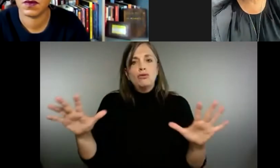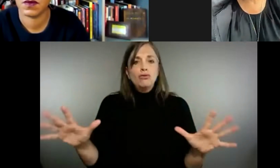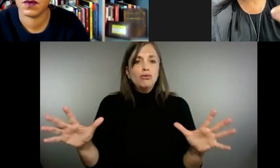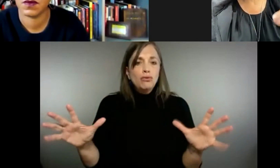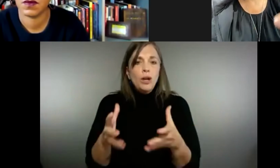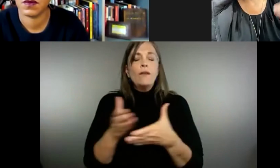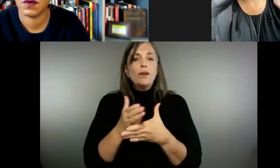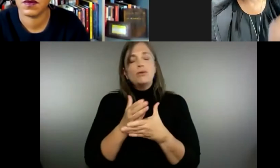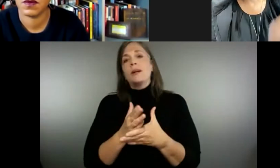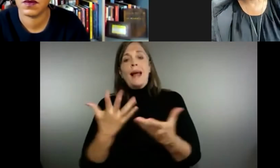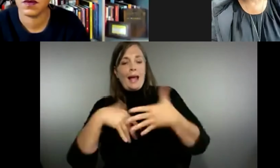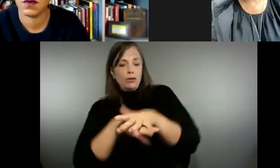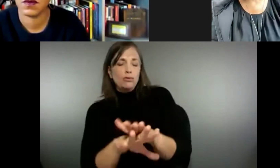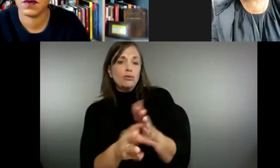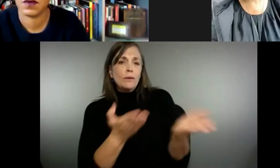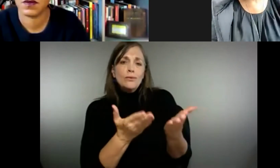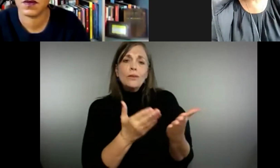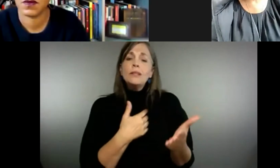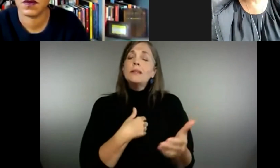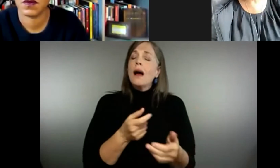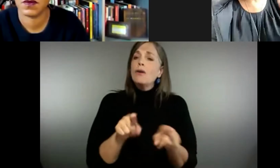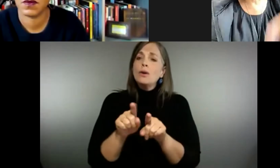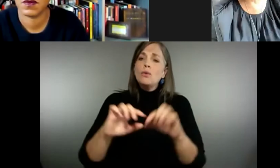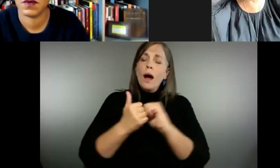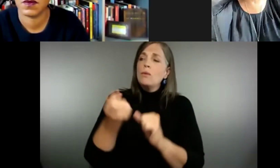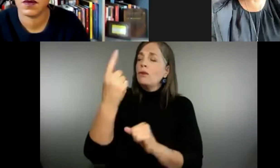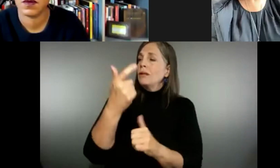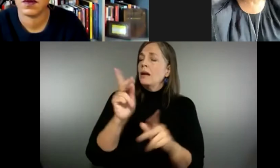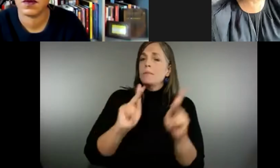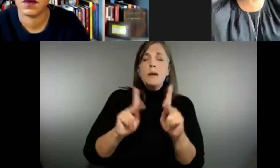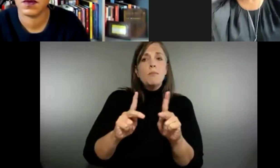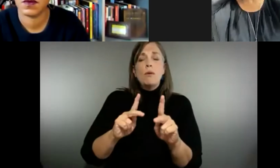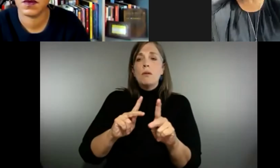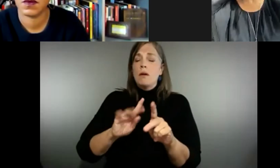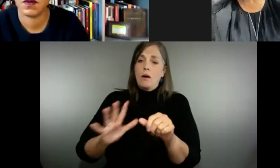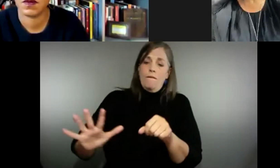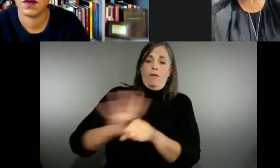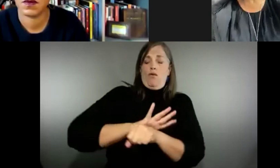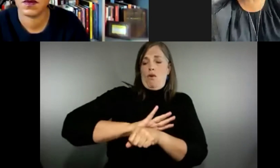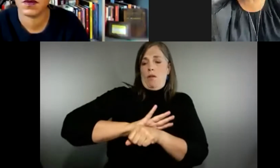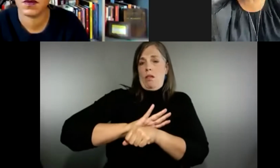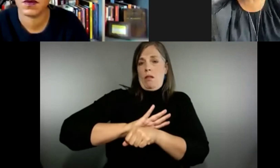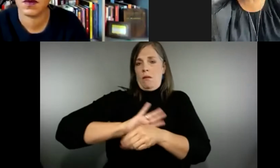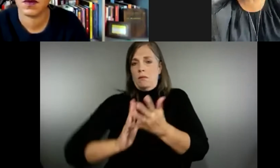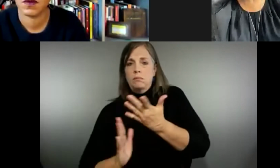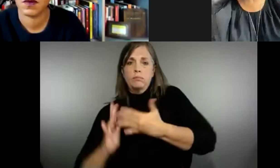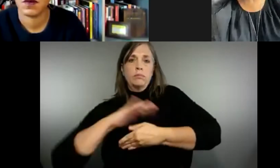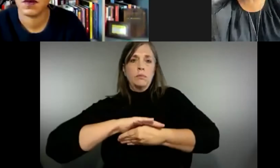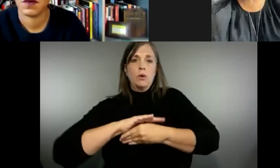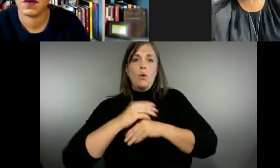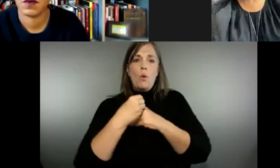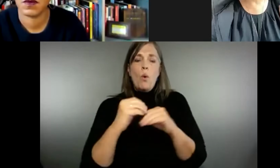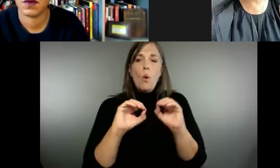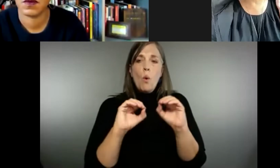understanding how to make sure that everyone in an organization no matter where they are from the receptionist this senior leadership